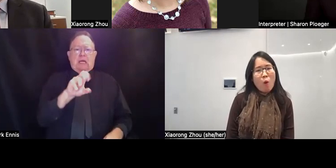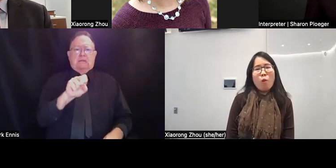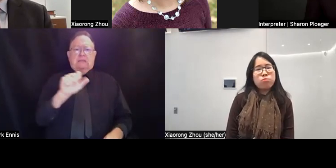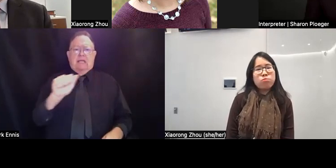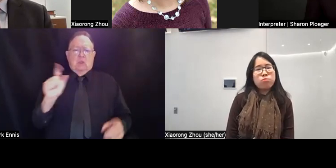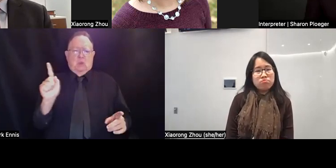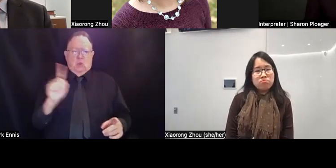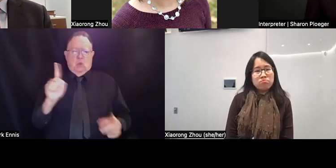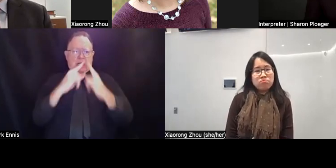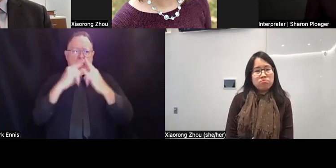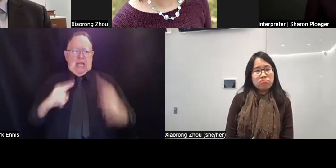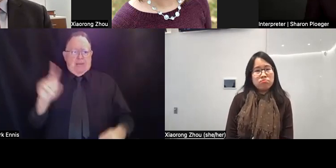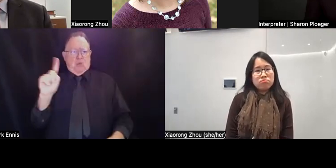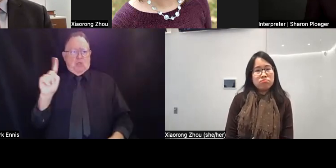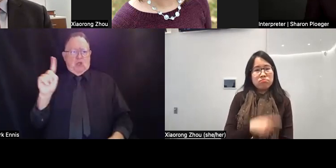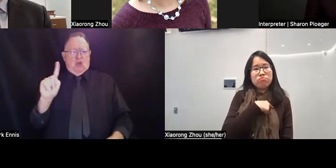Where will it be?